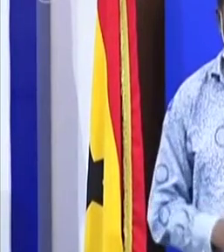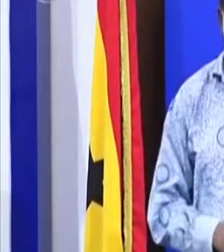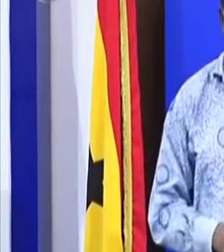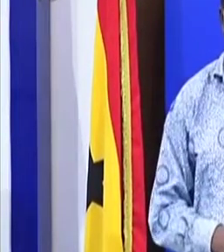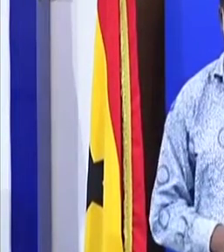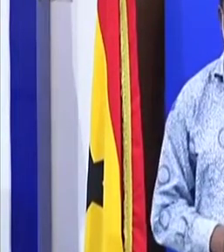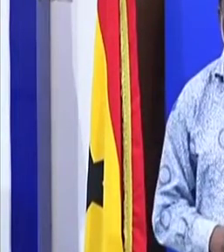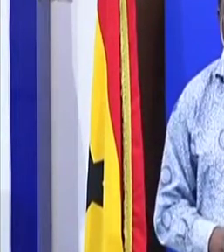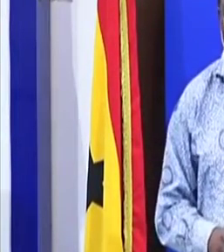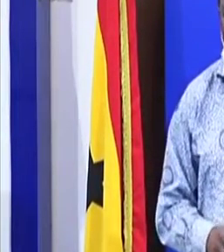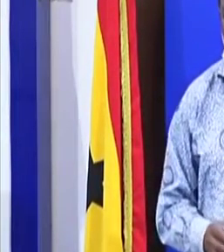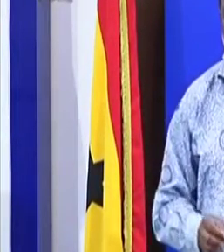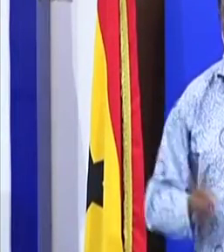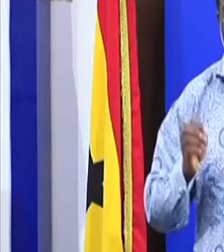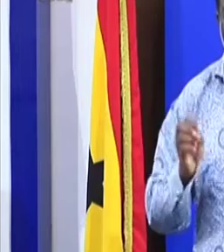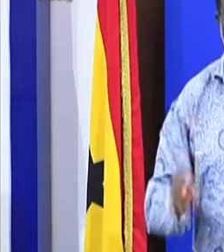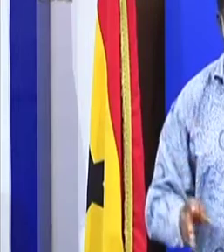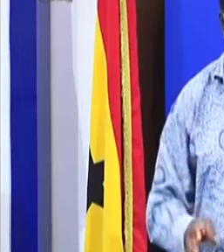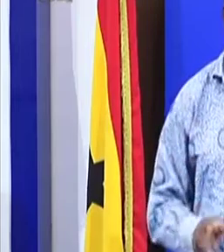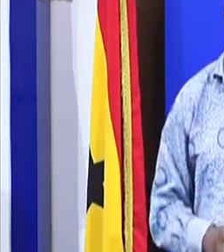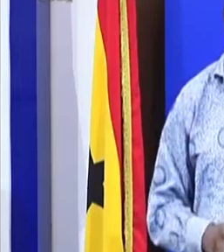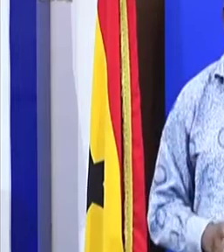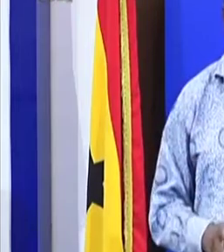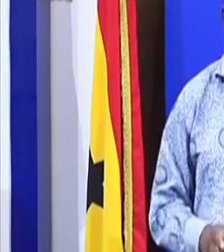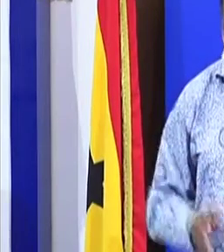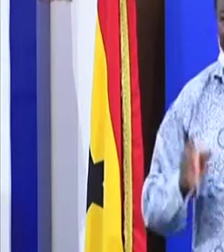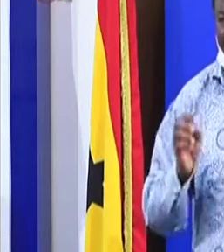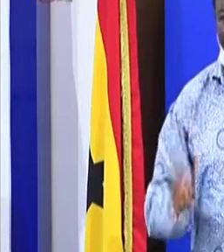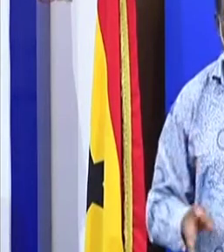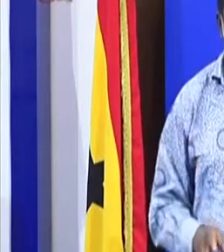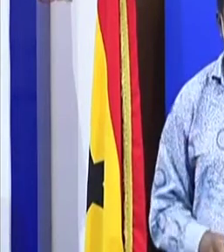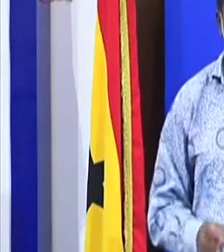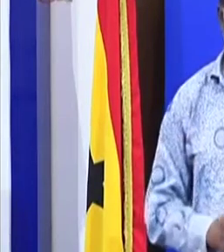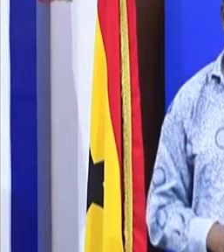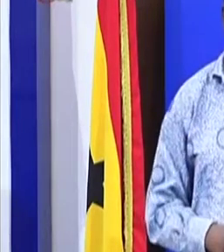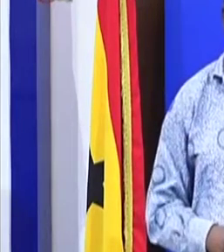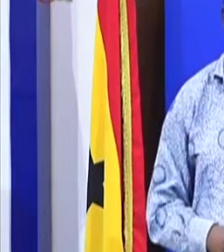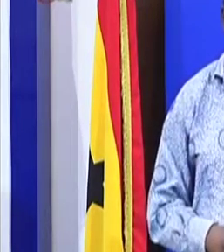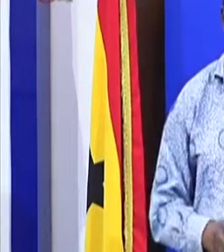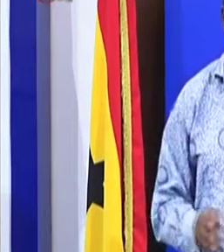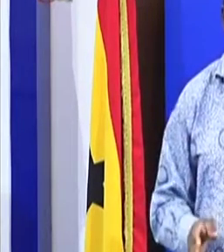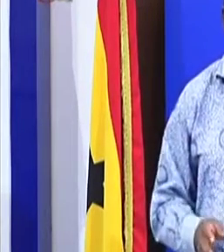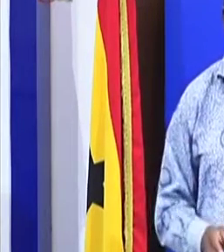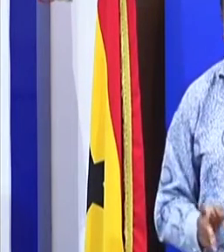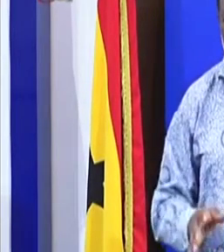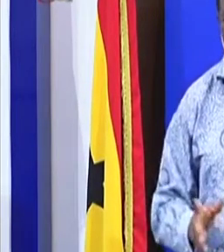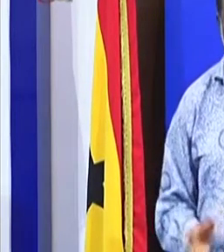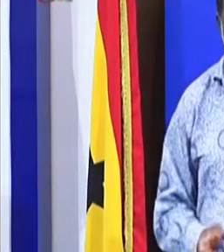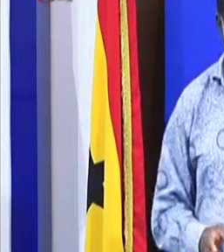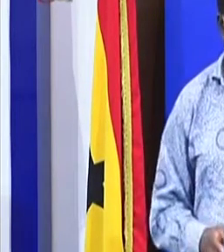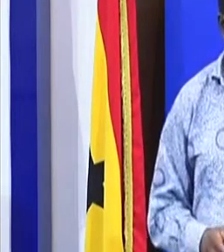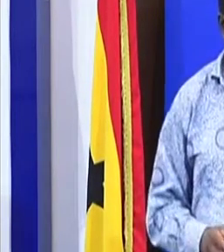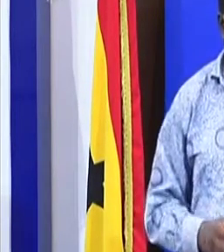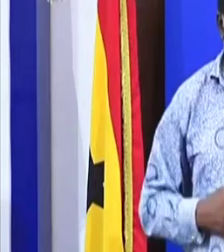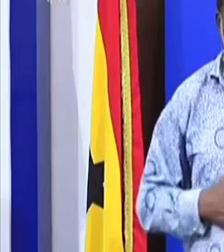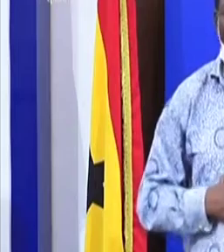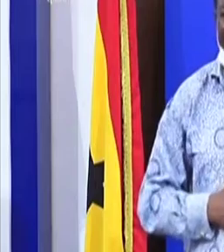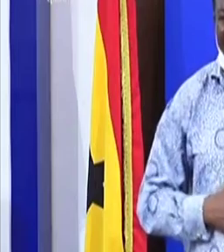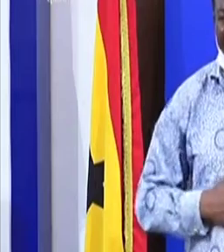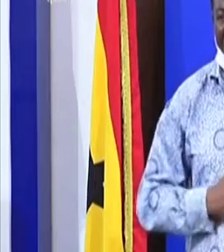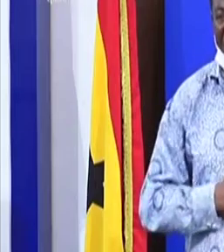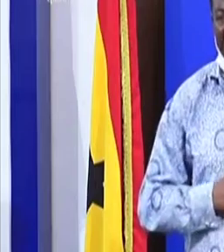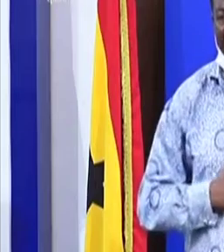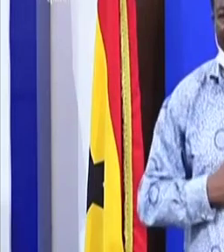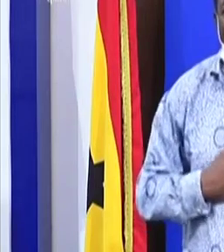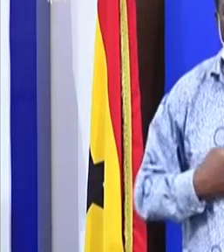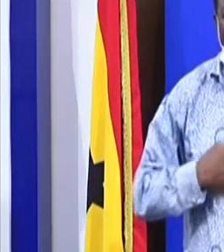afiawoli ye Solomon hawo oholi vadushio oholi ple amabubo ta eva hia